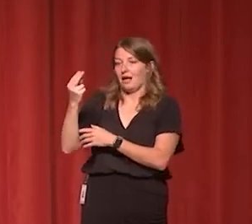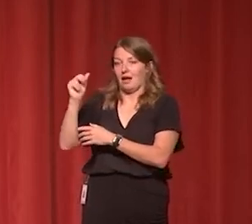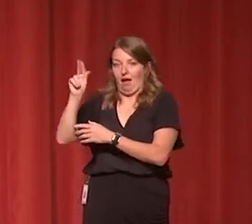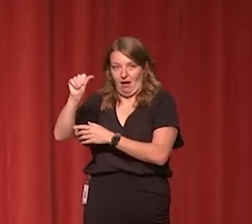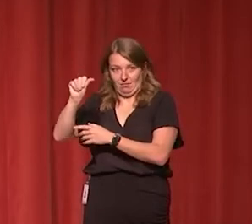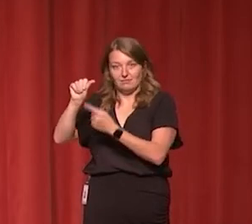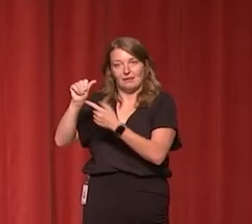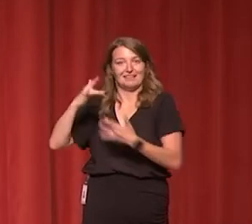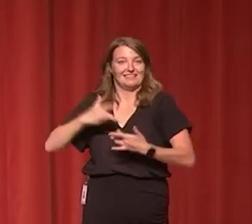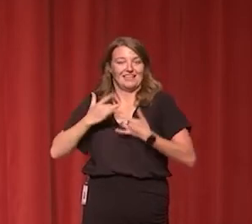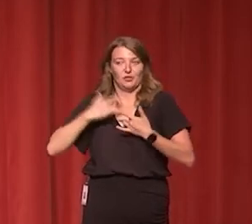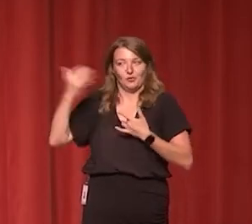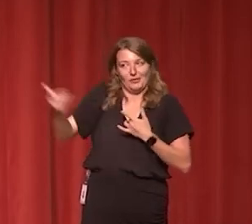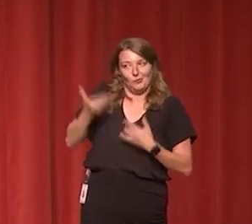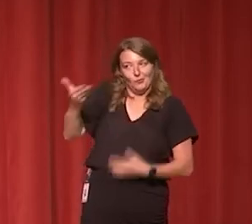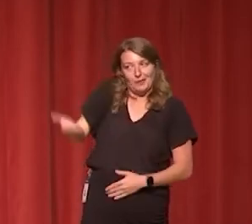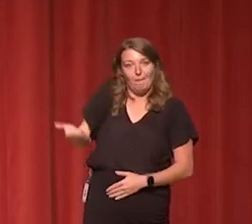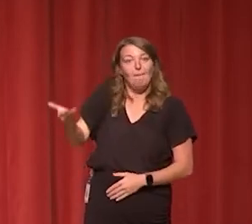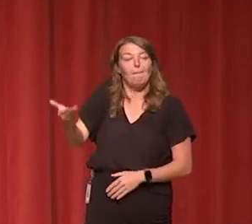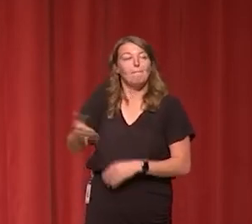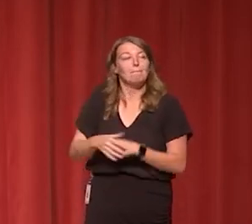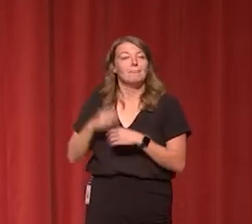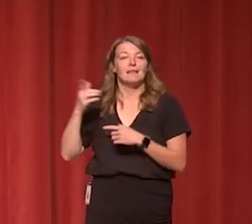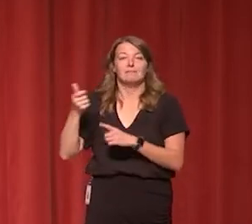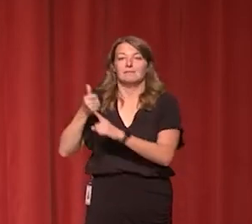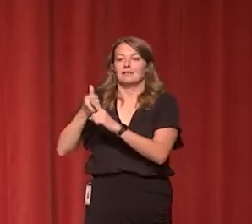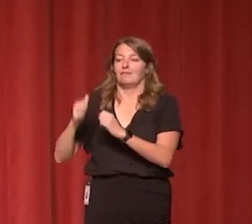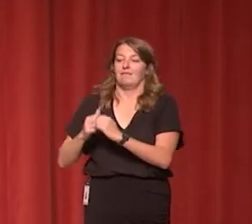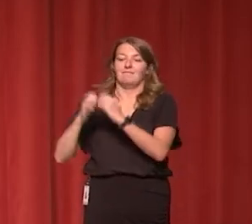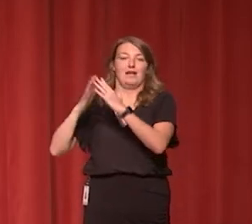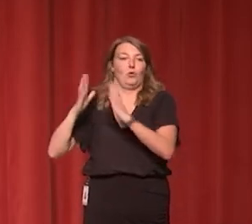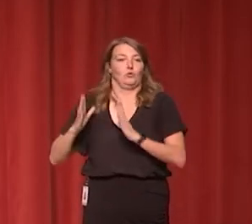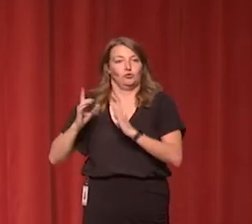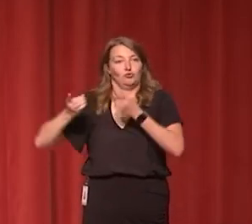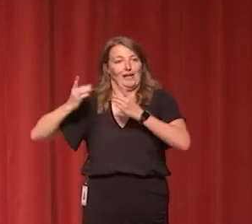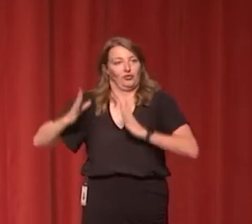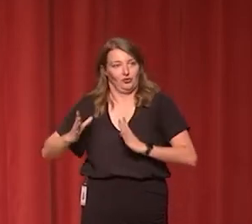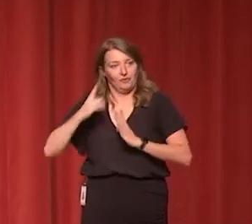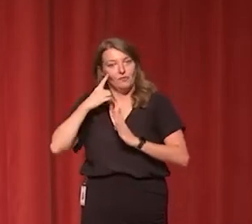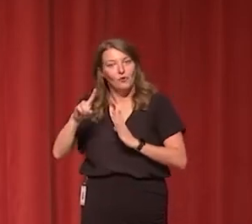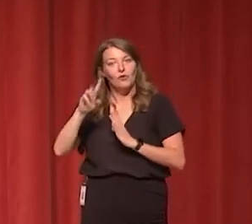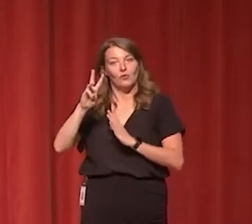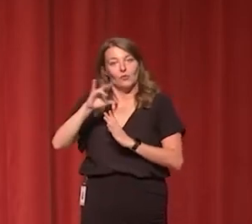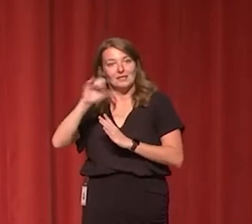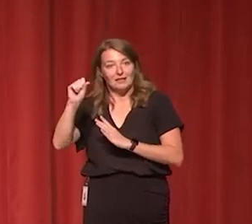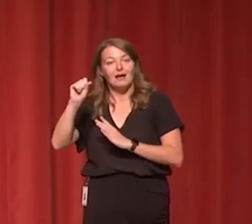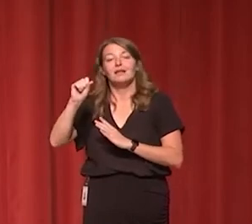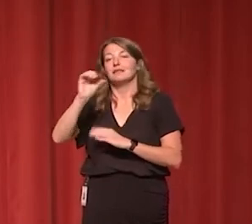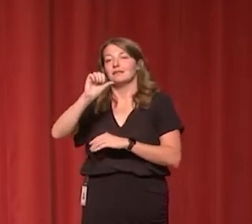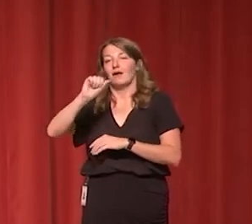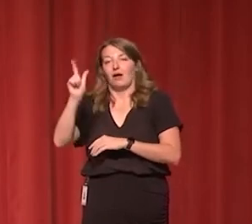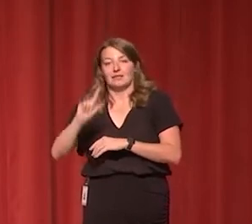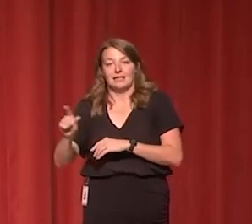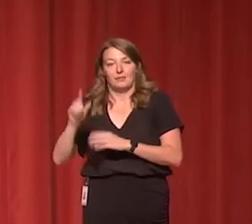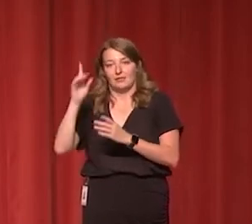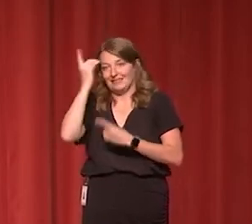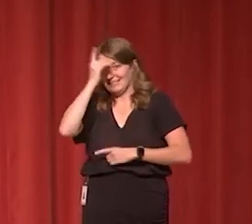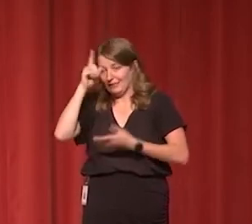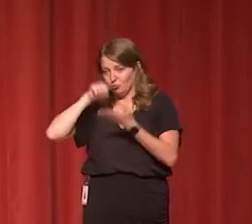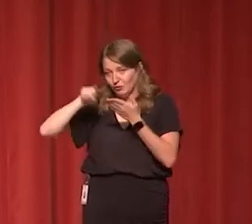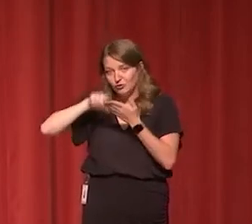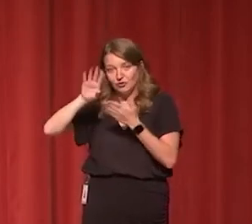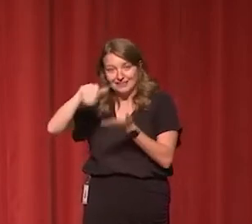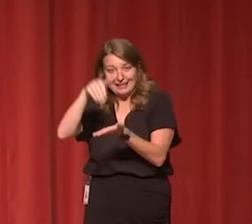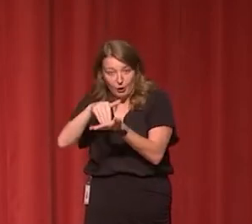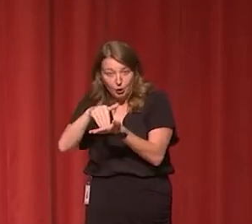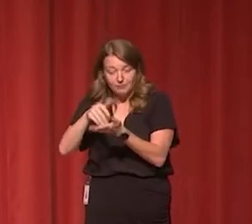to introduce him and welcome him today. He is the founding director of the Wisconsin Alzheimer's Disease Research Center. He's an